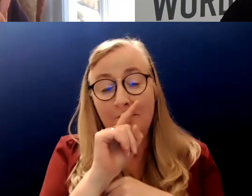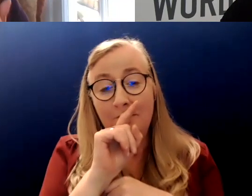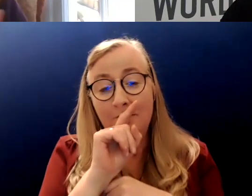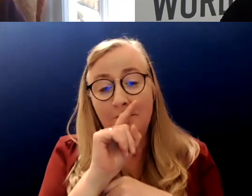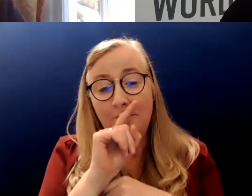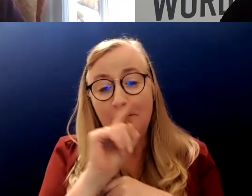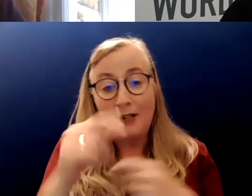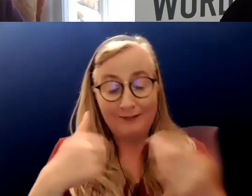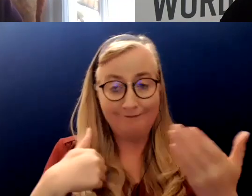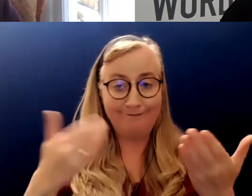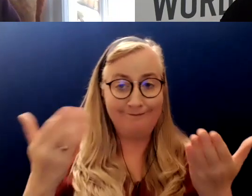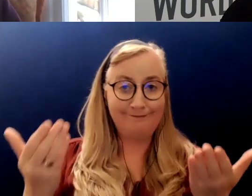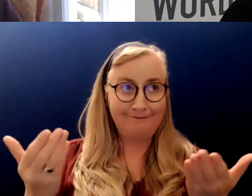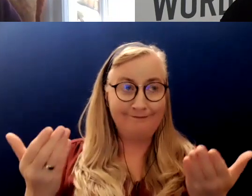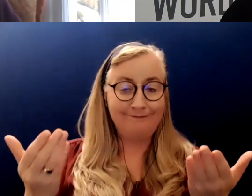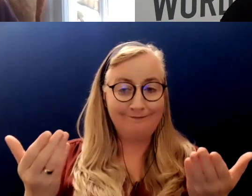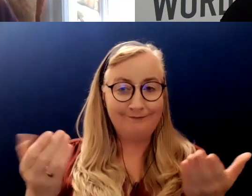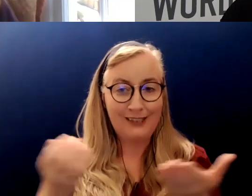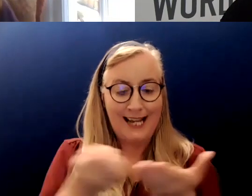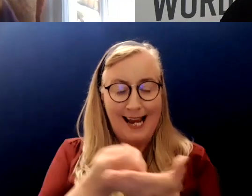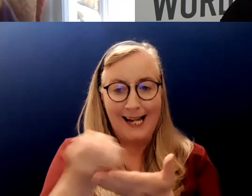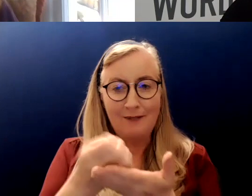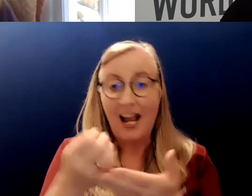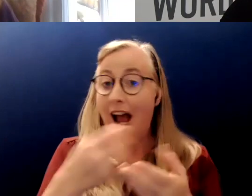to explain it to them because I didn't want to hurt their